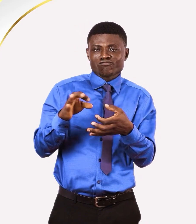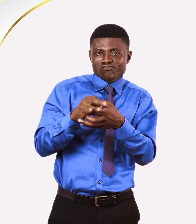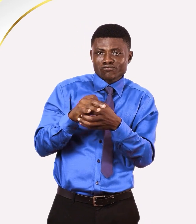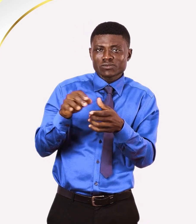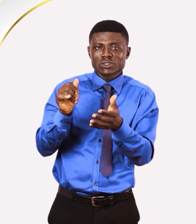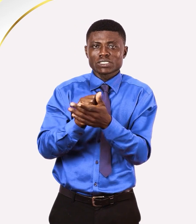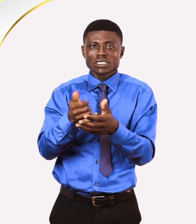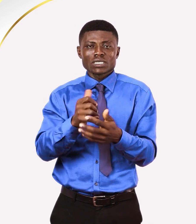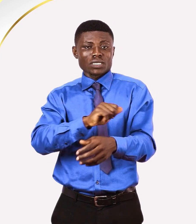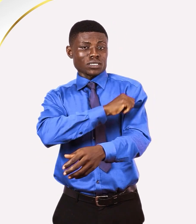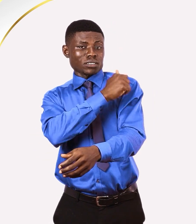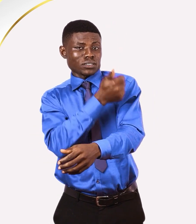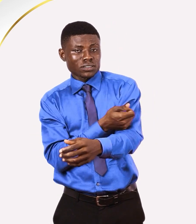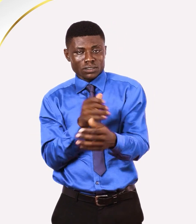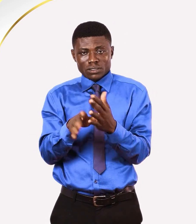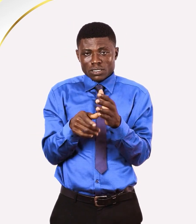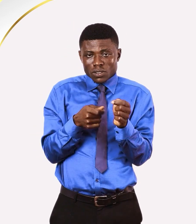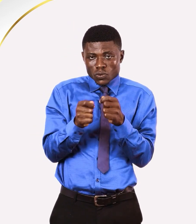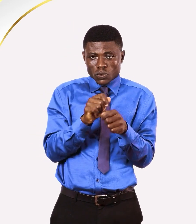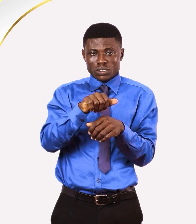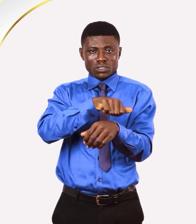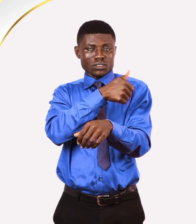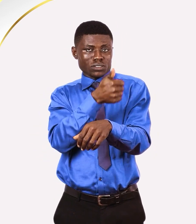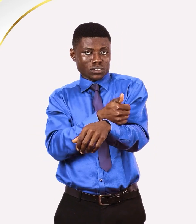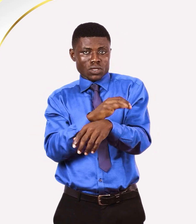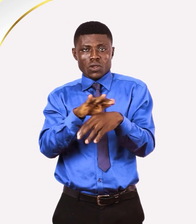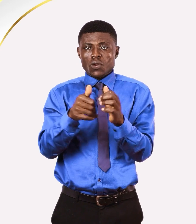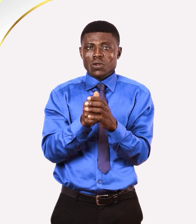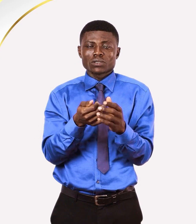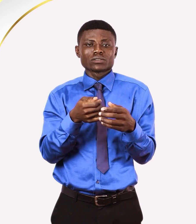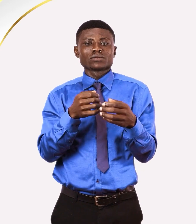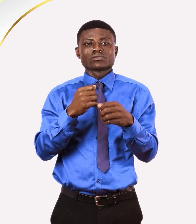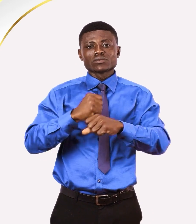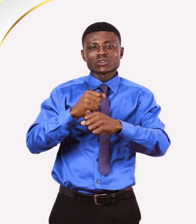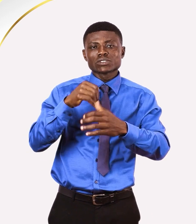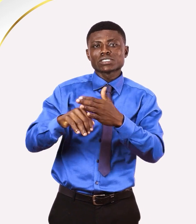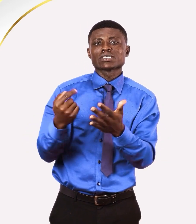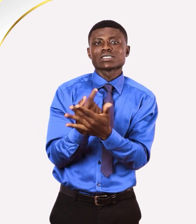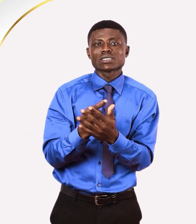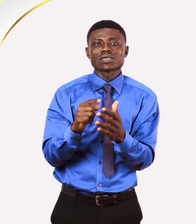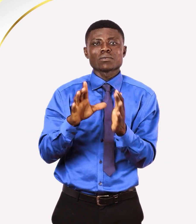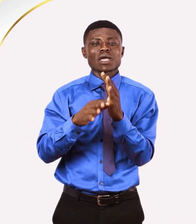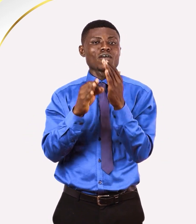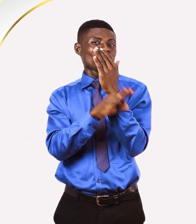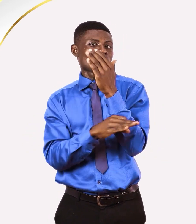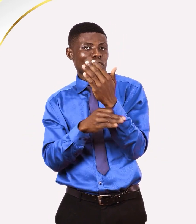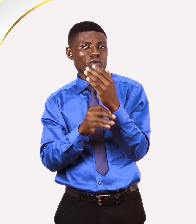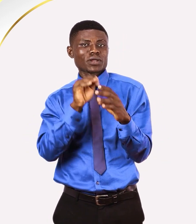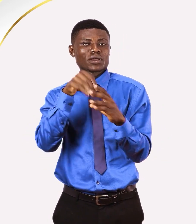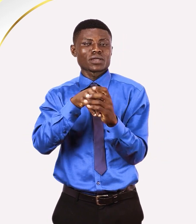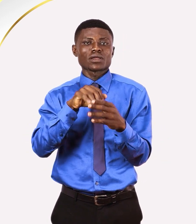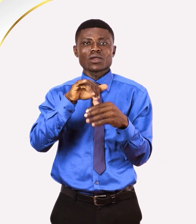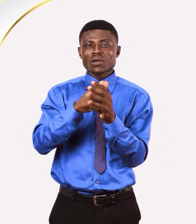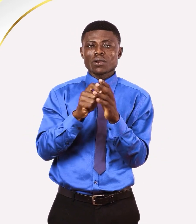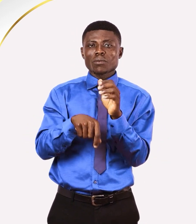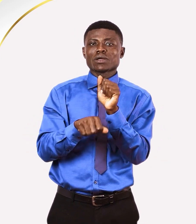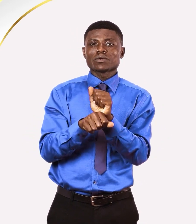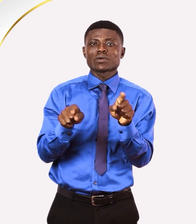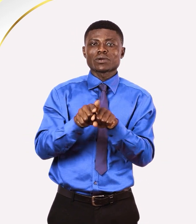combinations, authorizing and regulating the issuing of securities in Ghana by foreign issuers, carrying